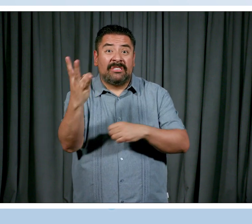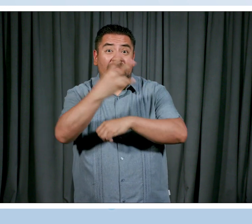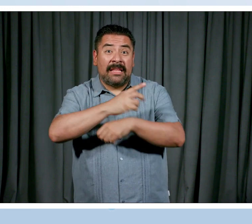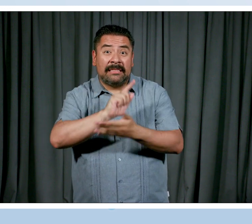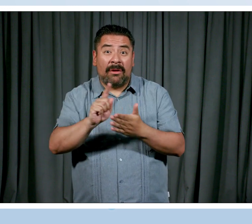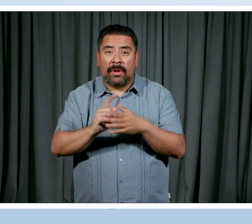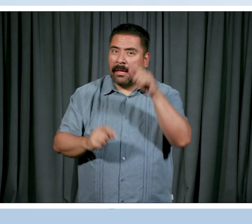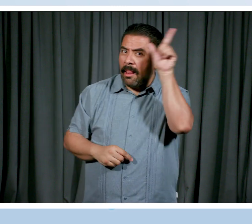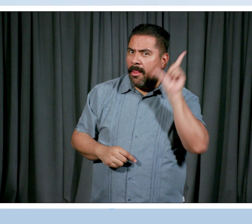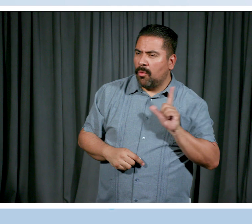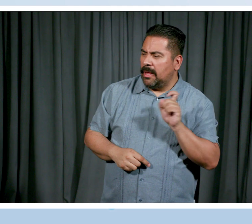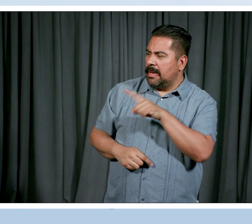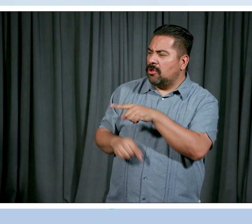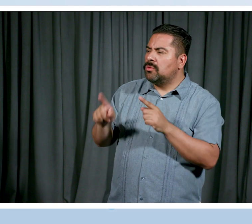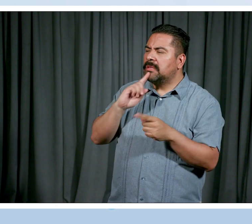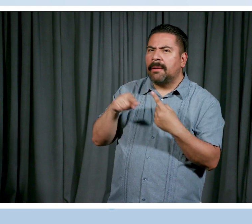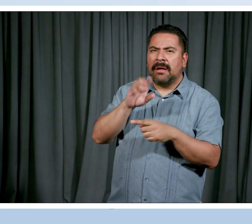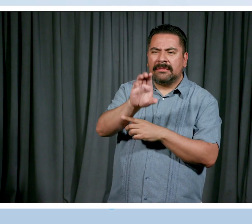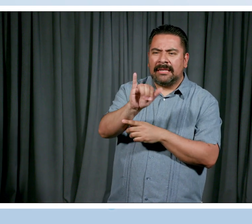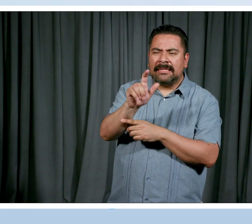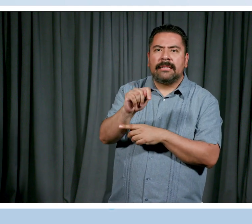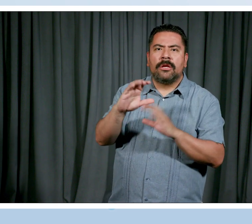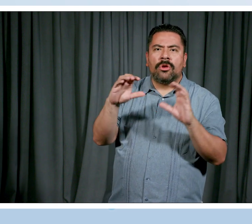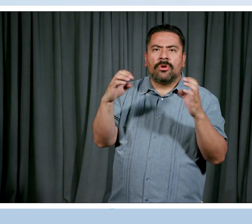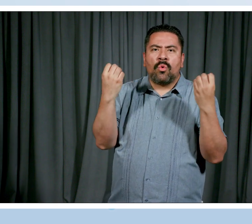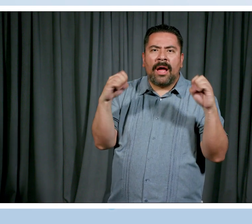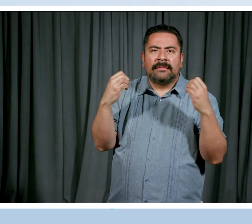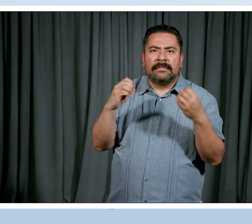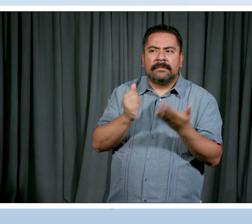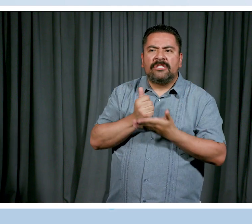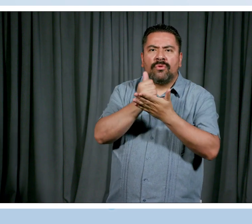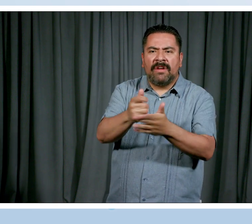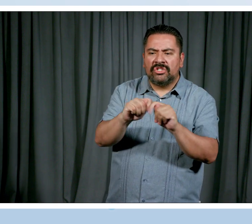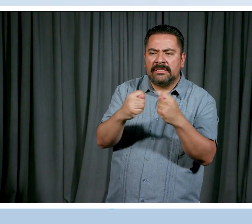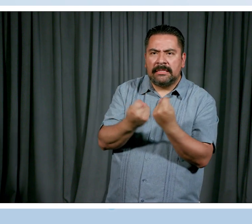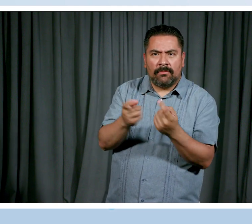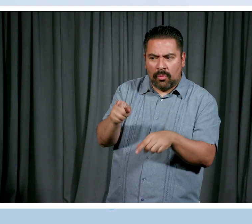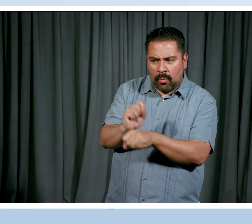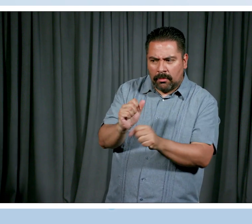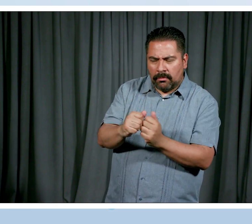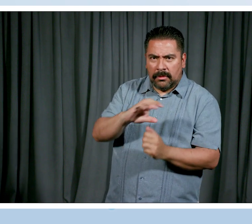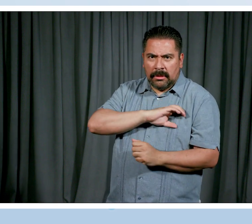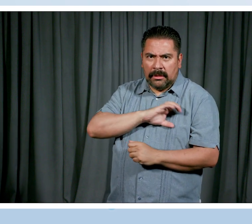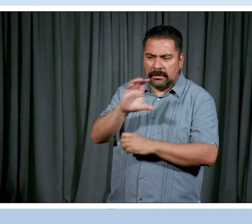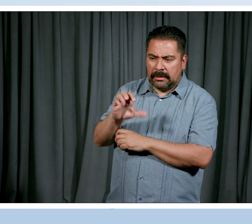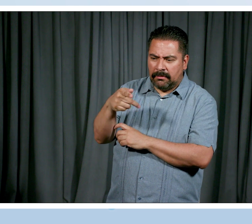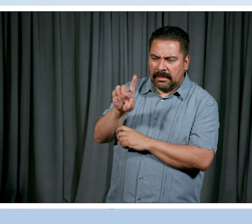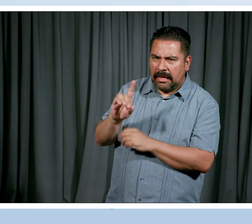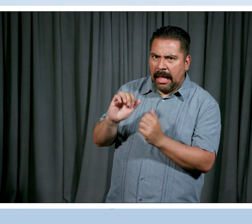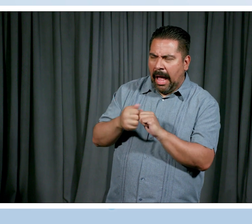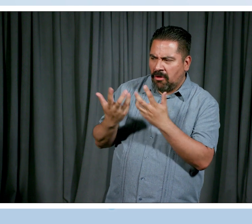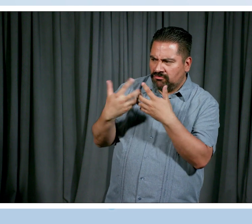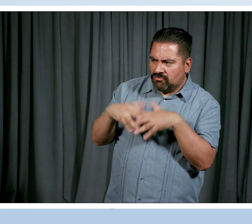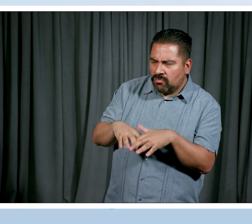And Alexa, when you talk about the crisis intervention team and the work that you do with CPD, how do you think that plays out in real